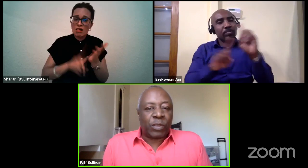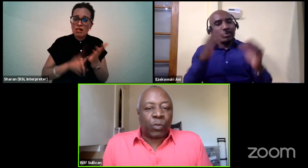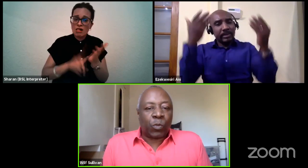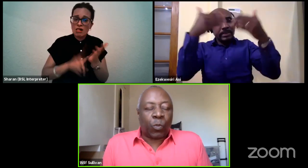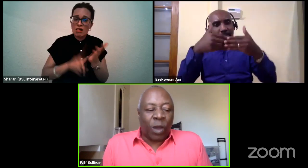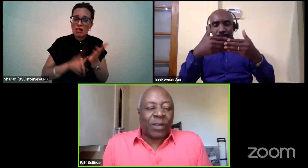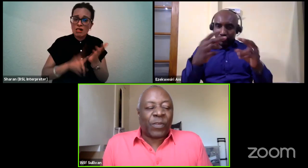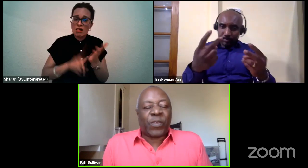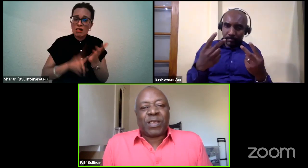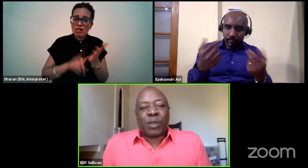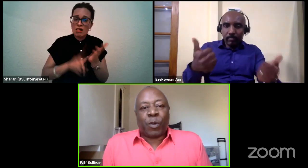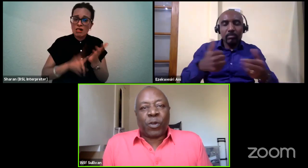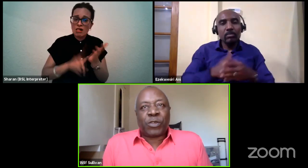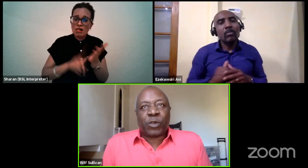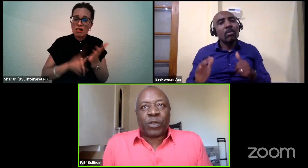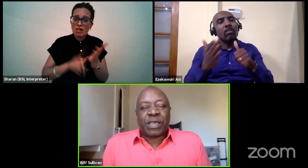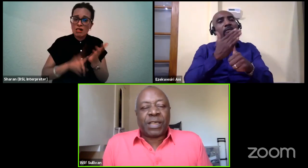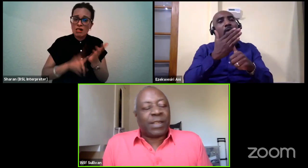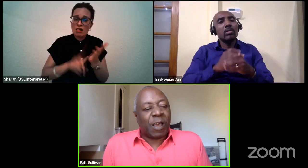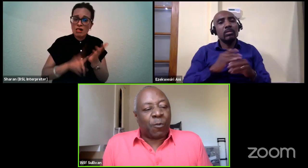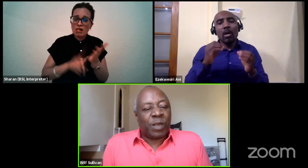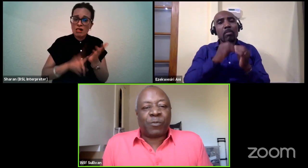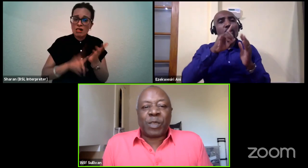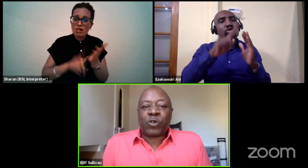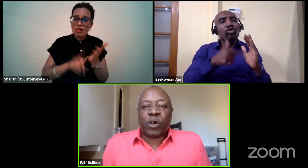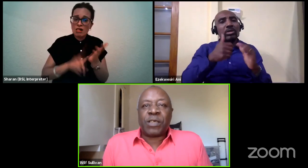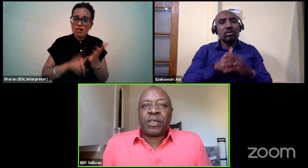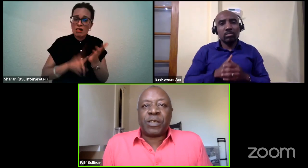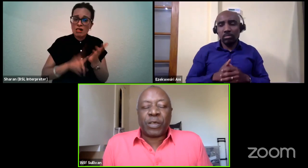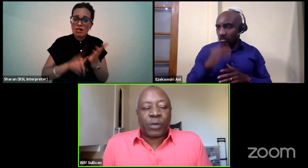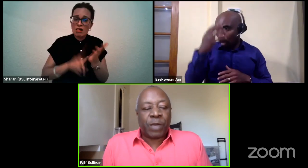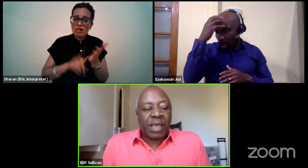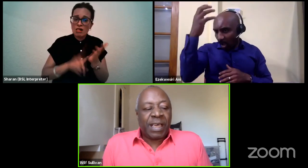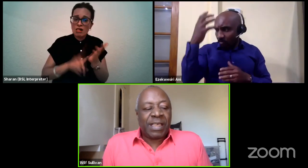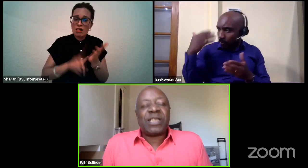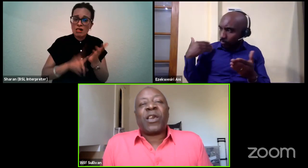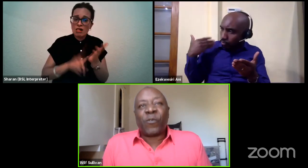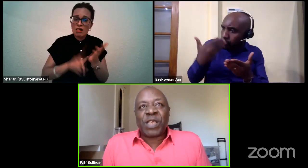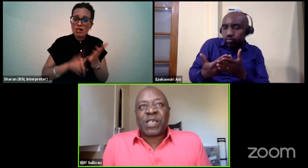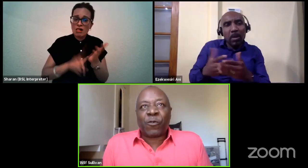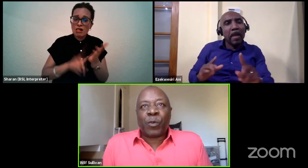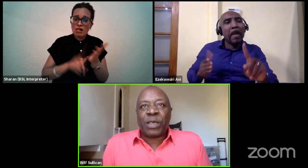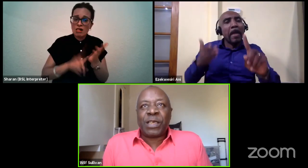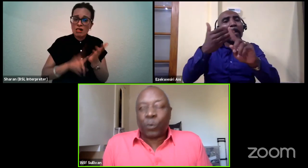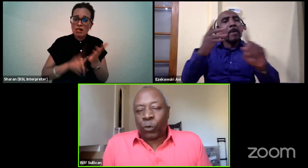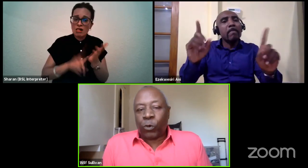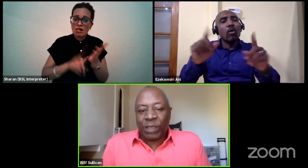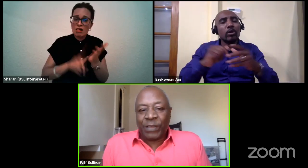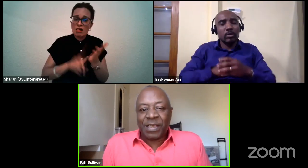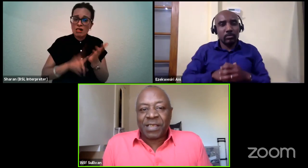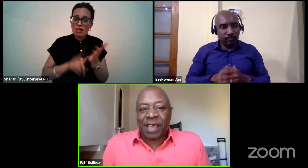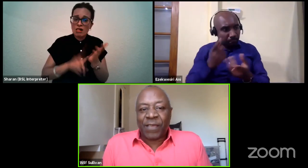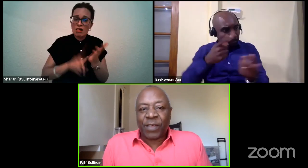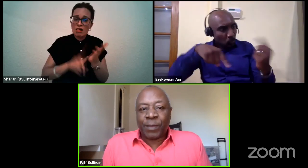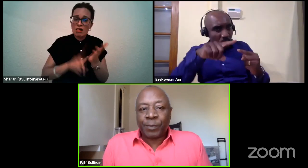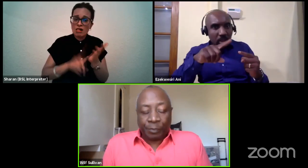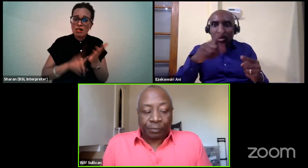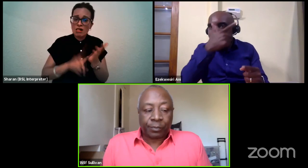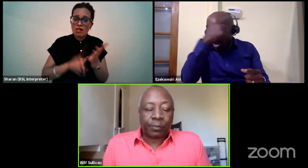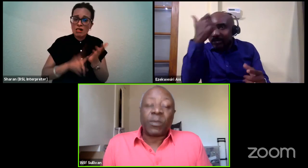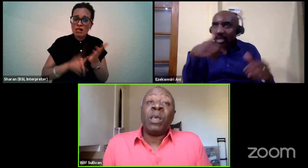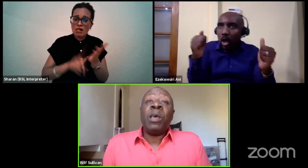that one of the things that Boris Johnson and the government have been trying to do is to convince everybody that we're all in this